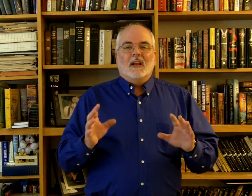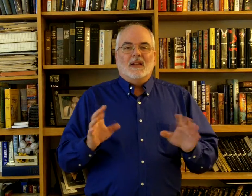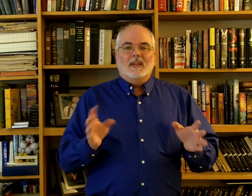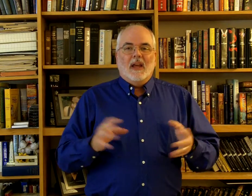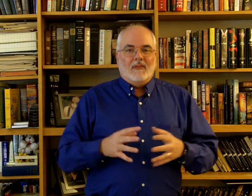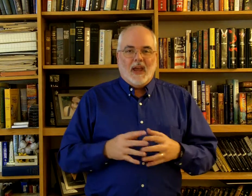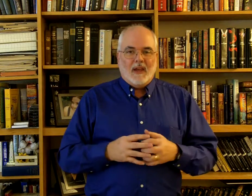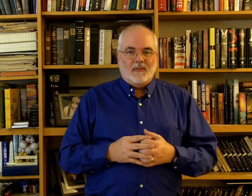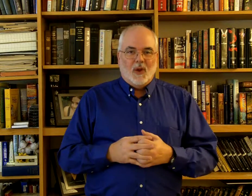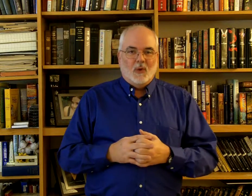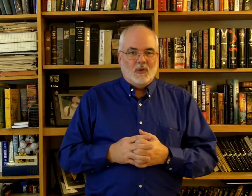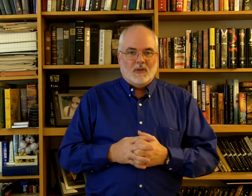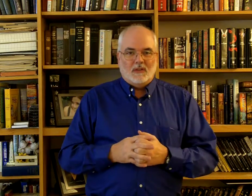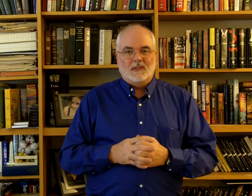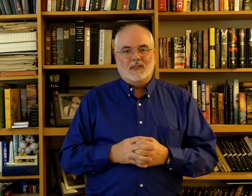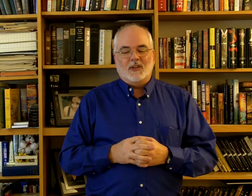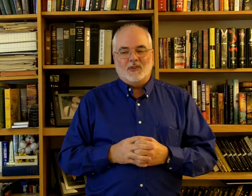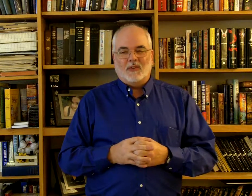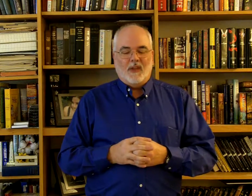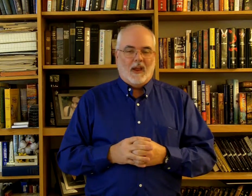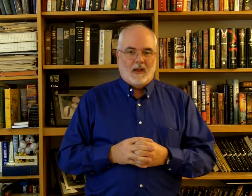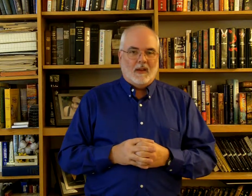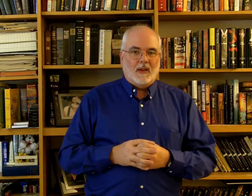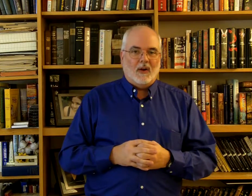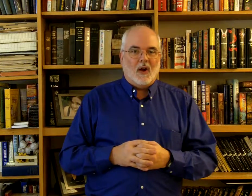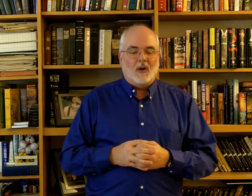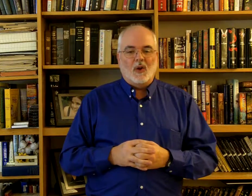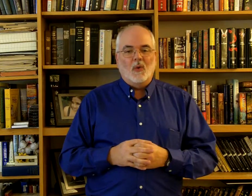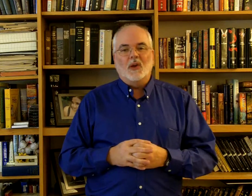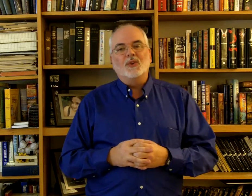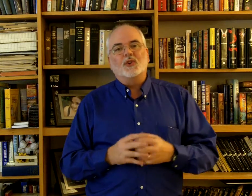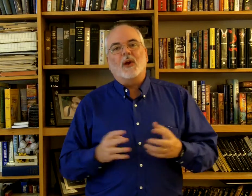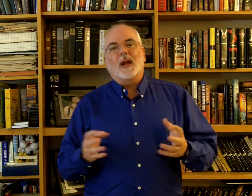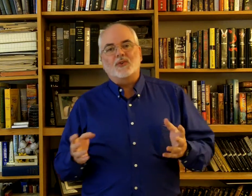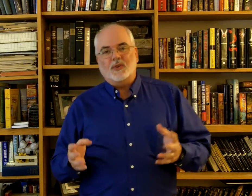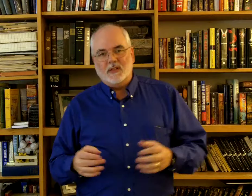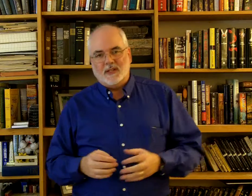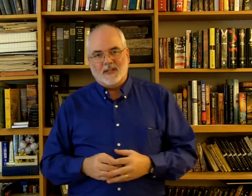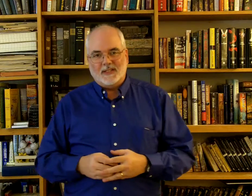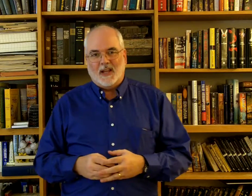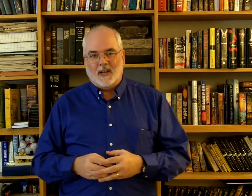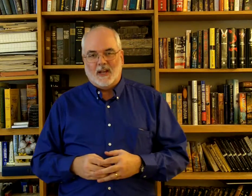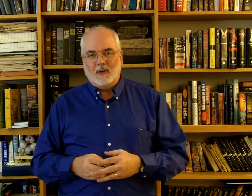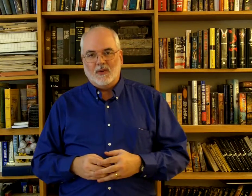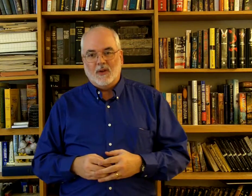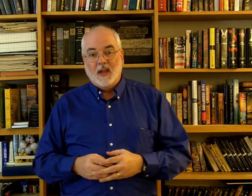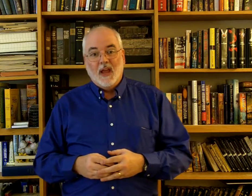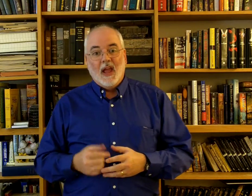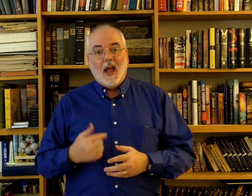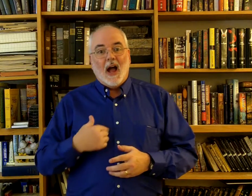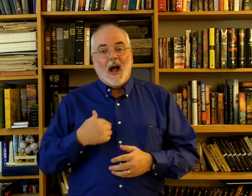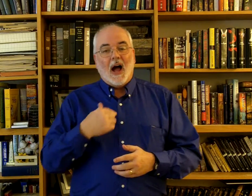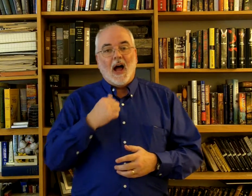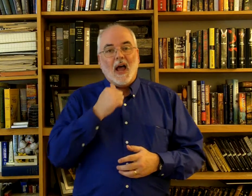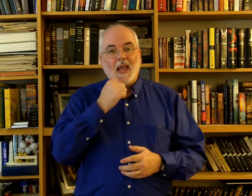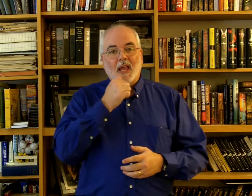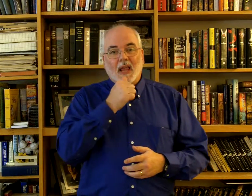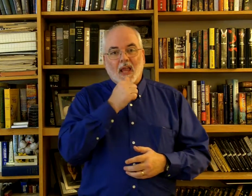The deaf have no such thing. There are no contractions in sign language. I